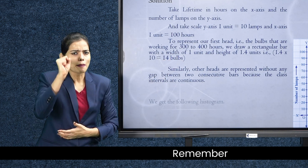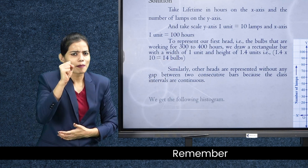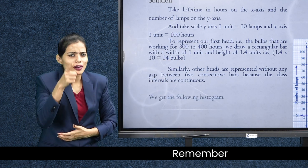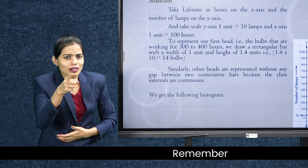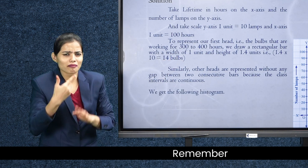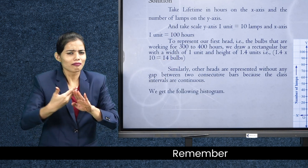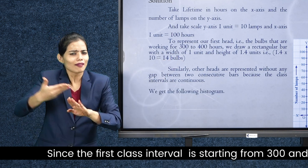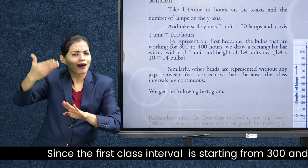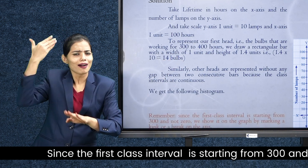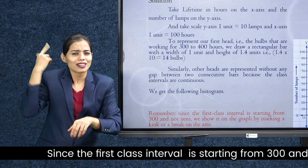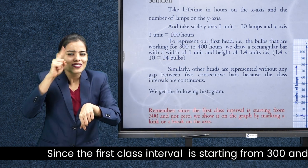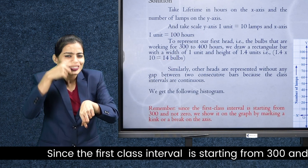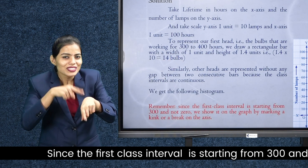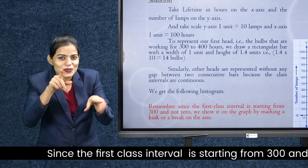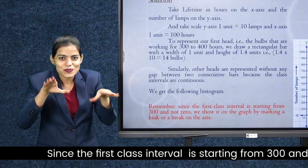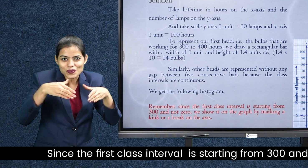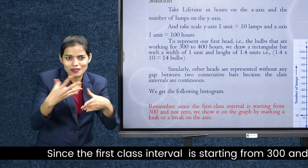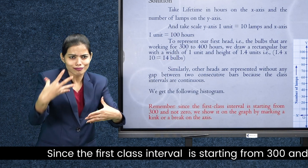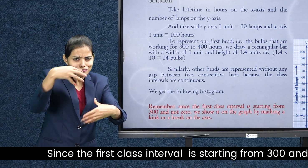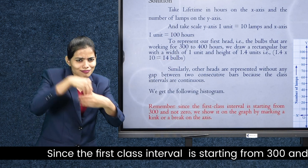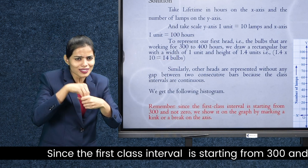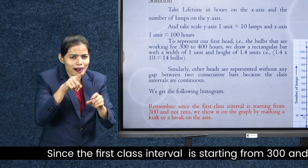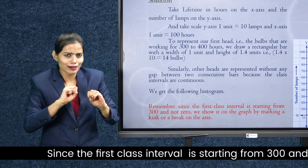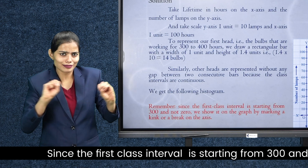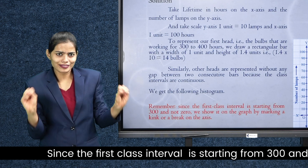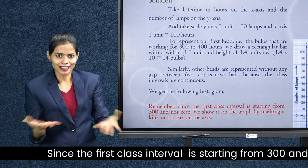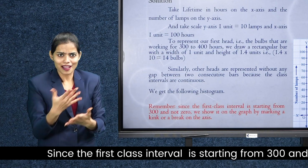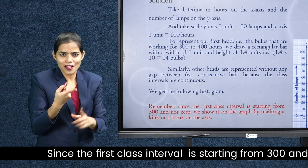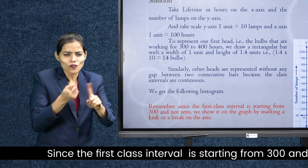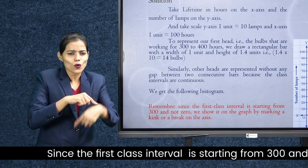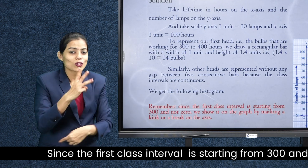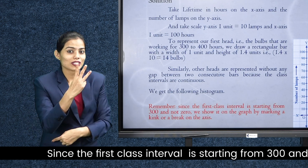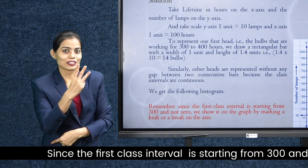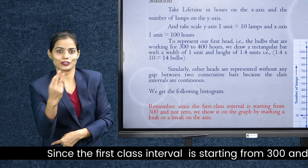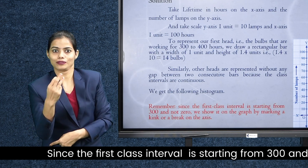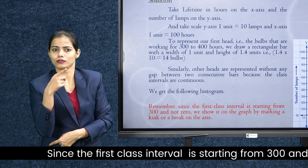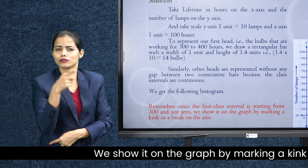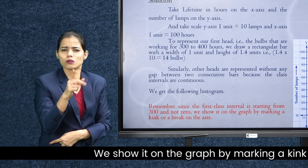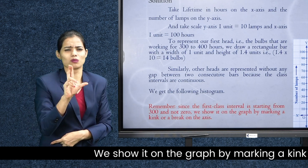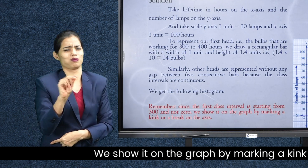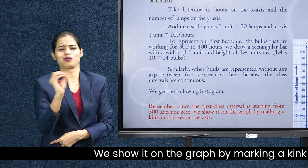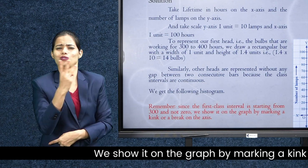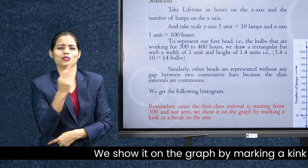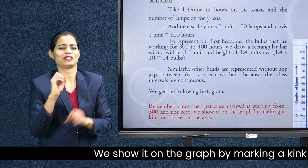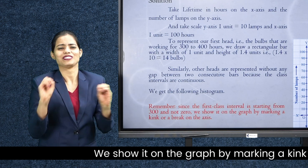Remember, since the first class interval is starting from 300 and not 0, we show it on the graph